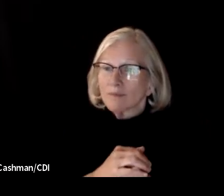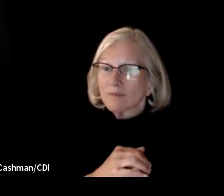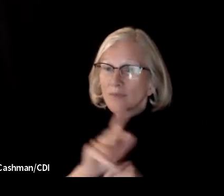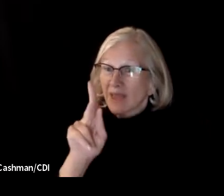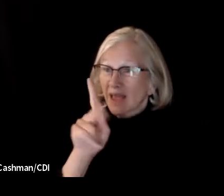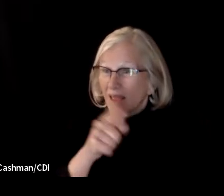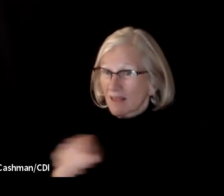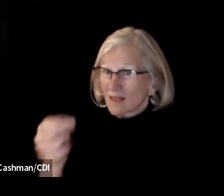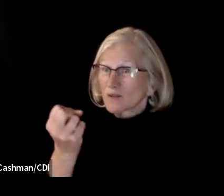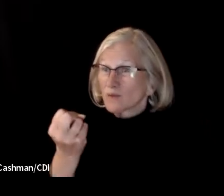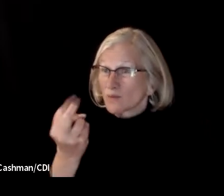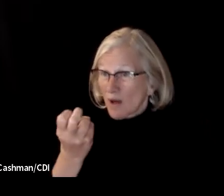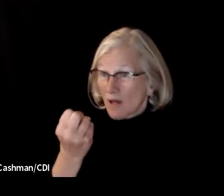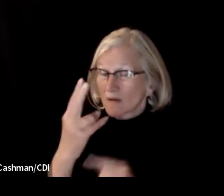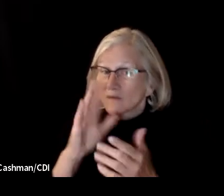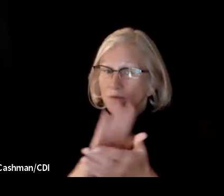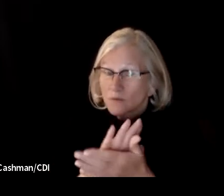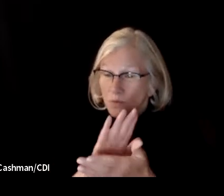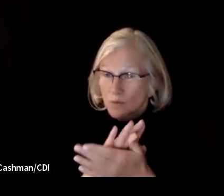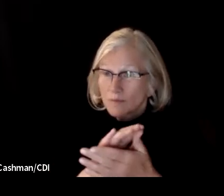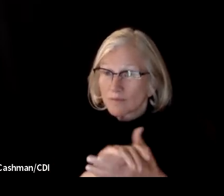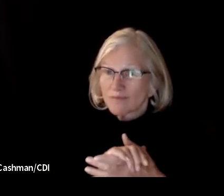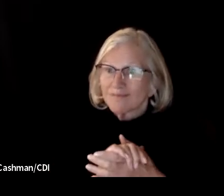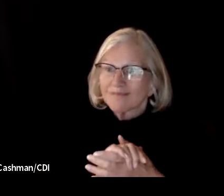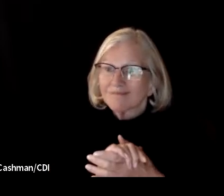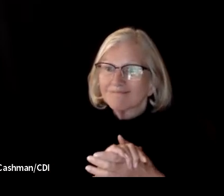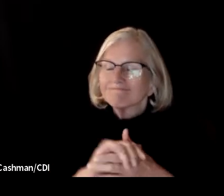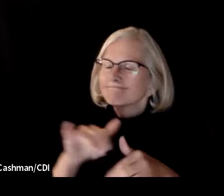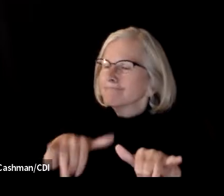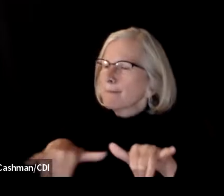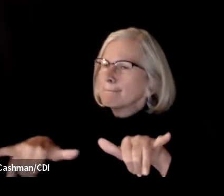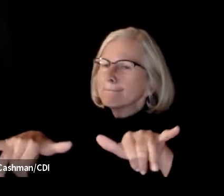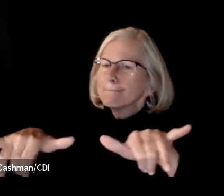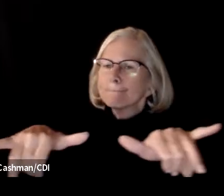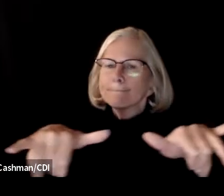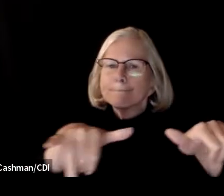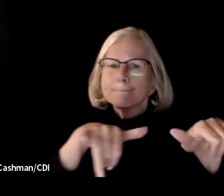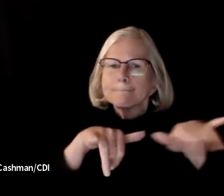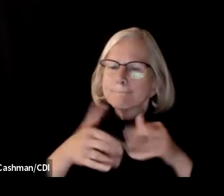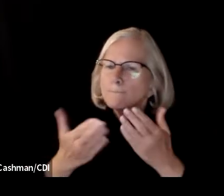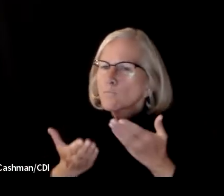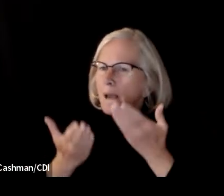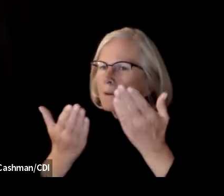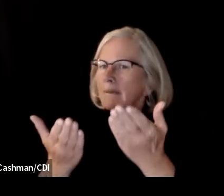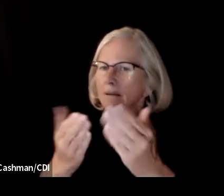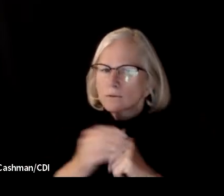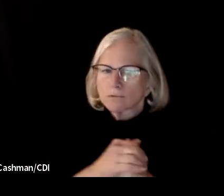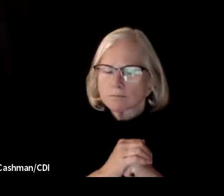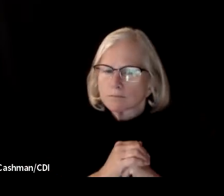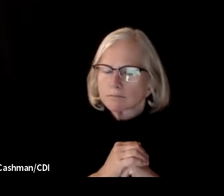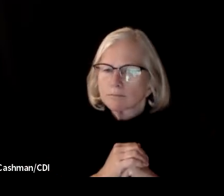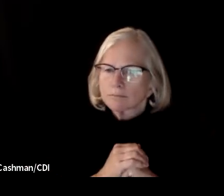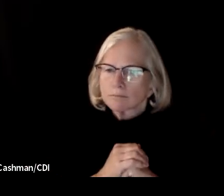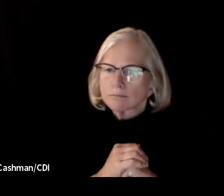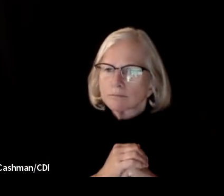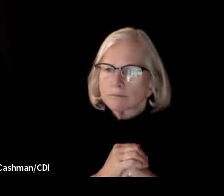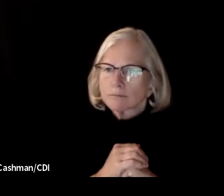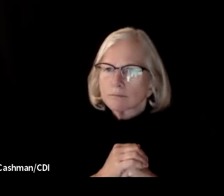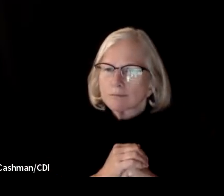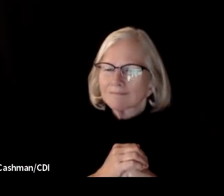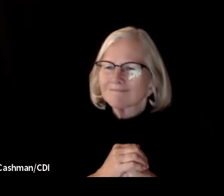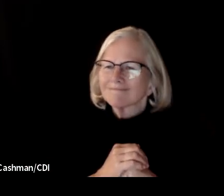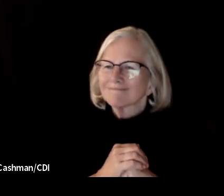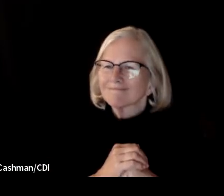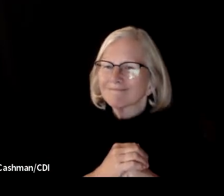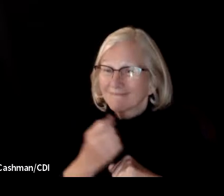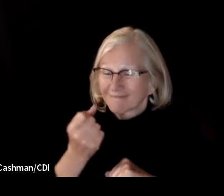very inclusive recommendation. And again, based on the fact that those under 12 are